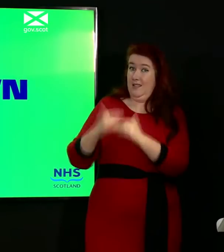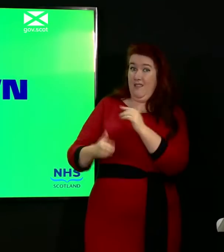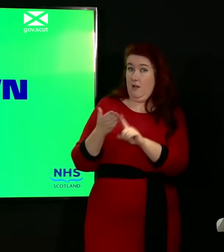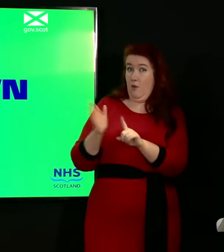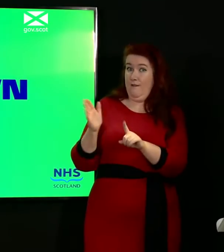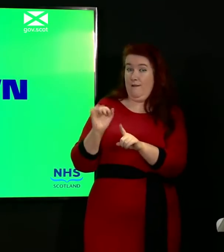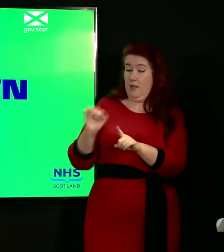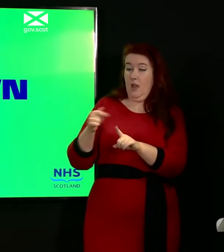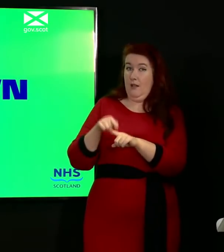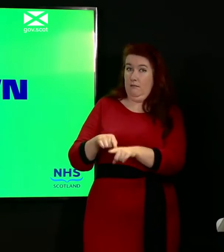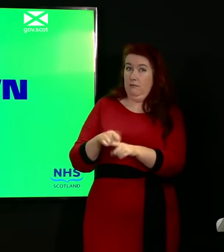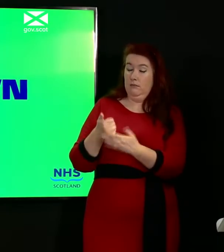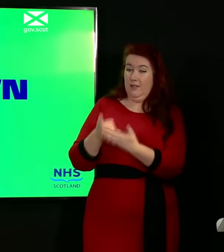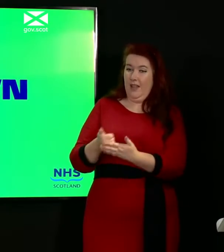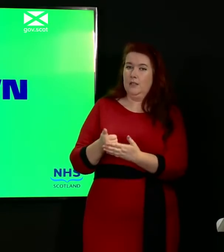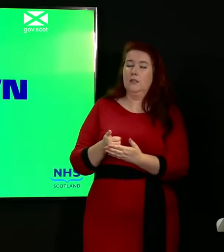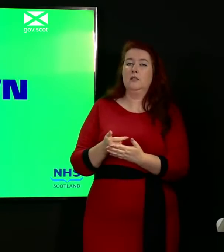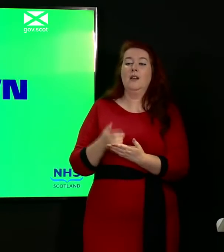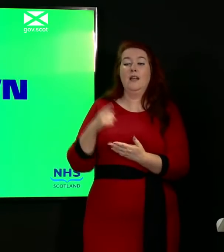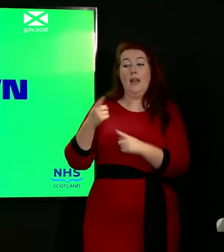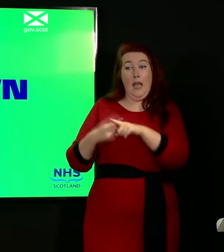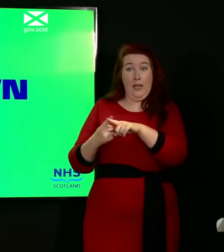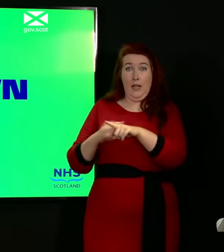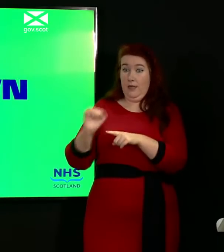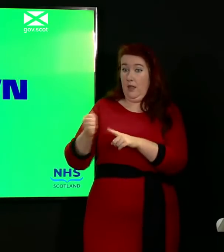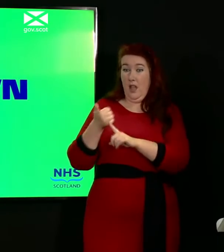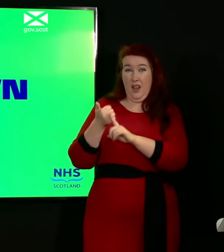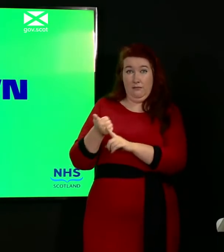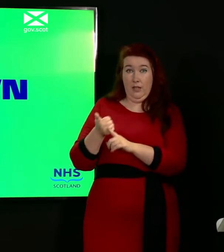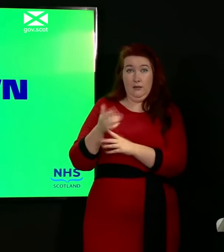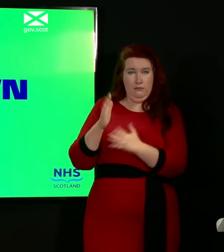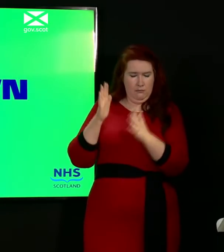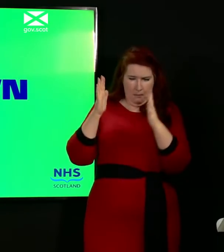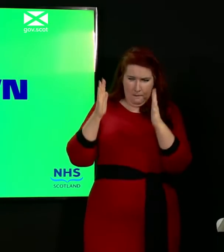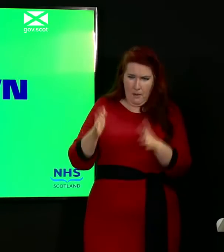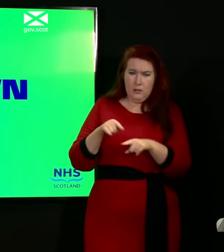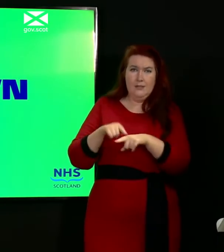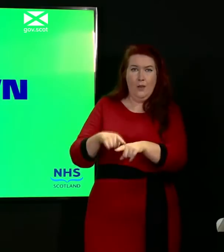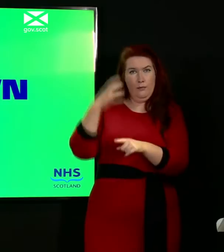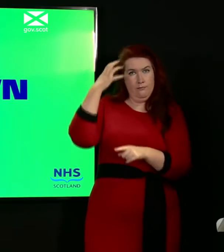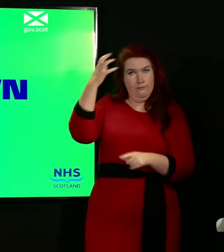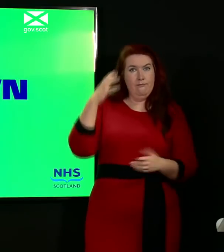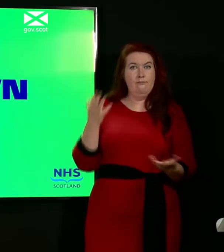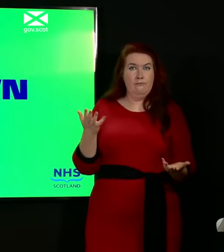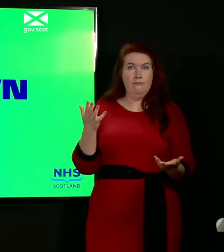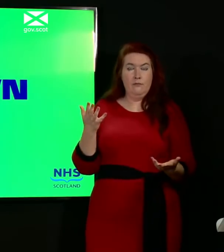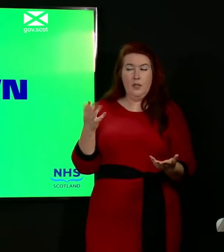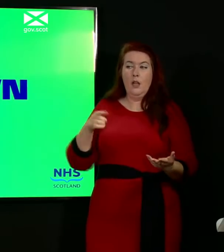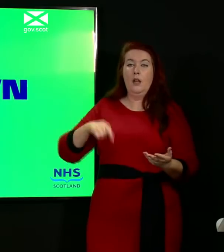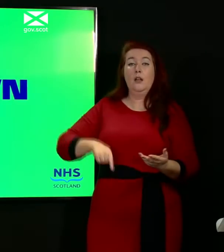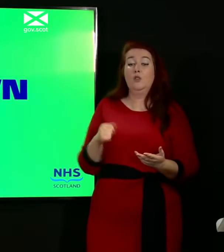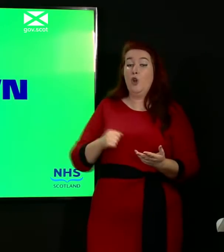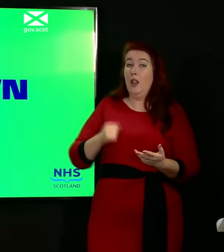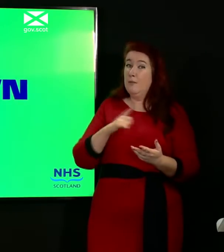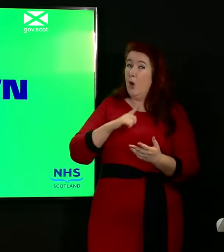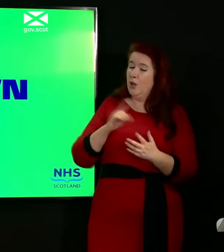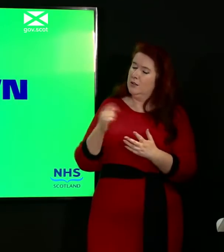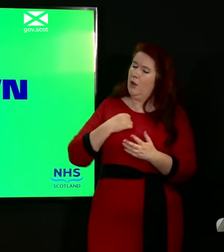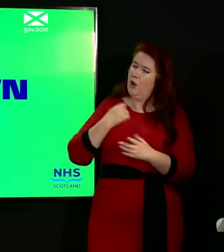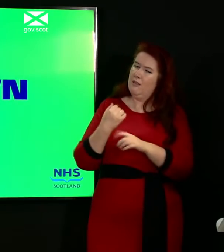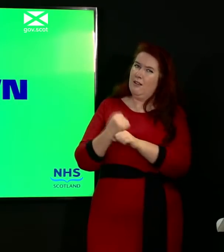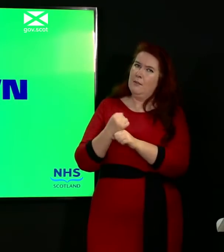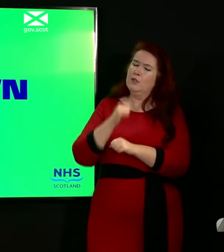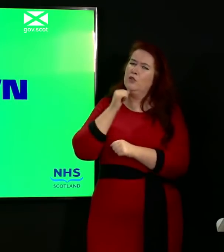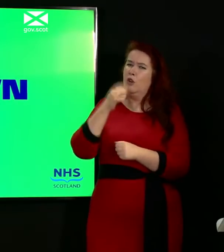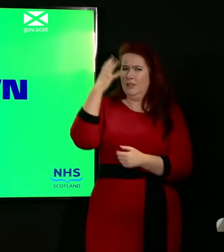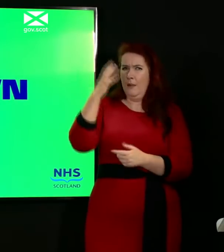In England, their advice is statutory. They cannot depart from it. In Scotland, because of the nature of the governments, it is not statutory, but it